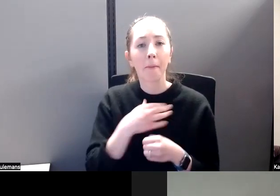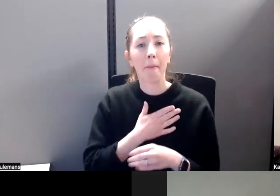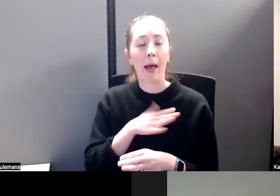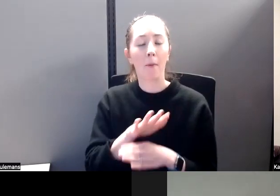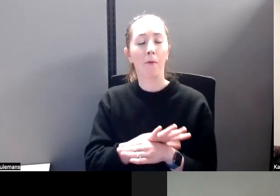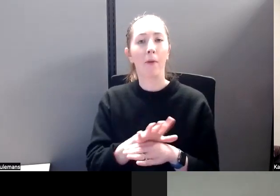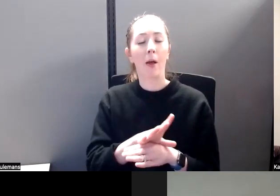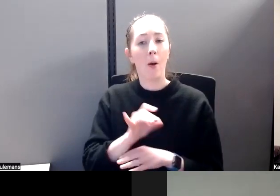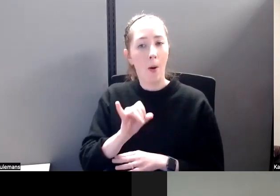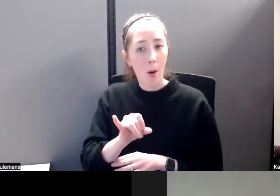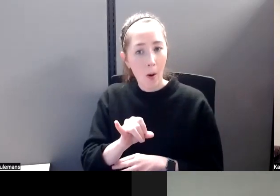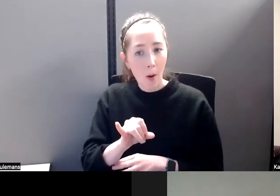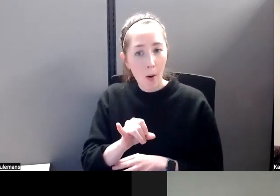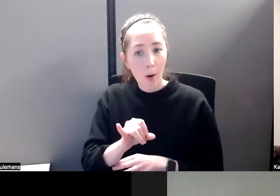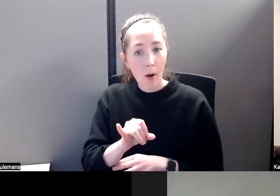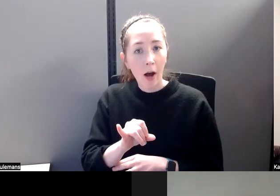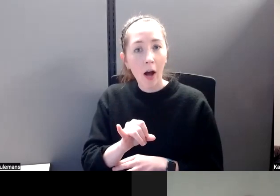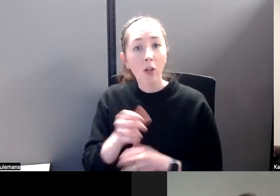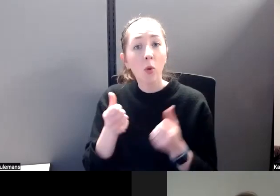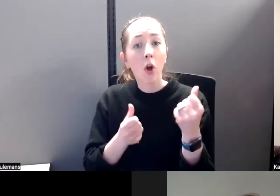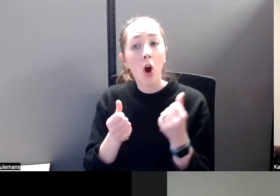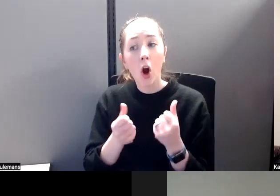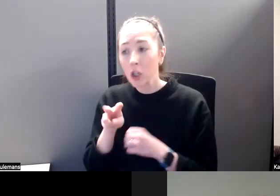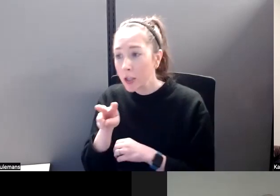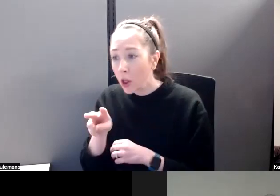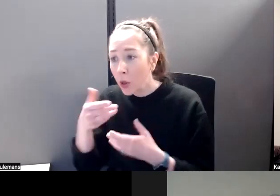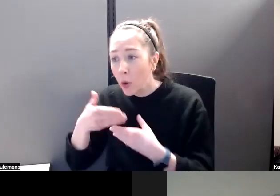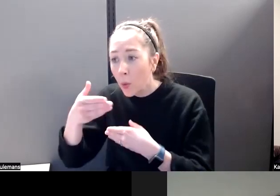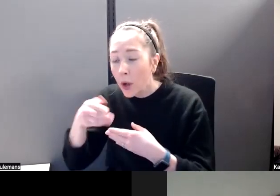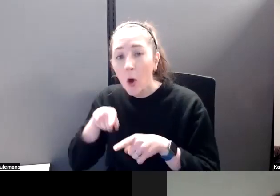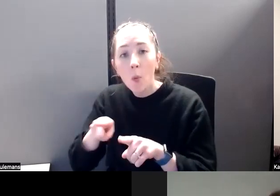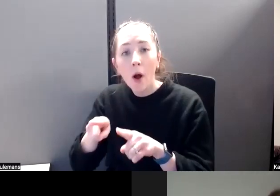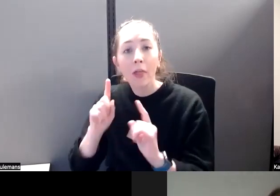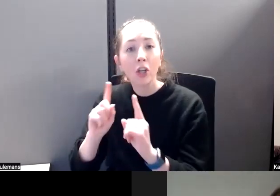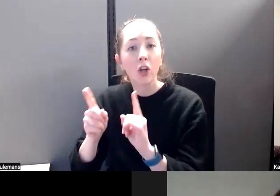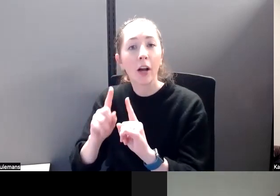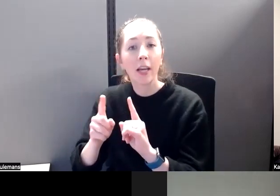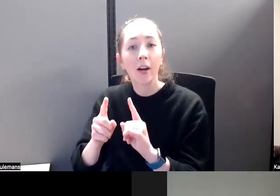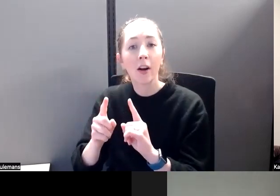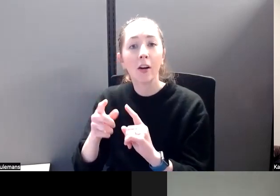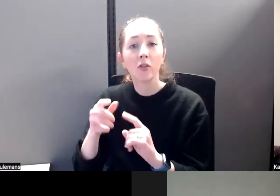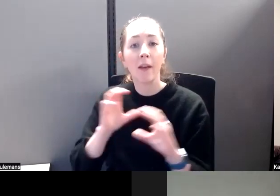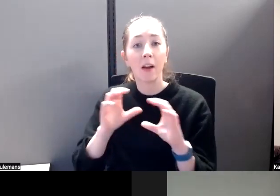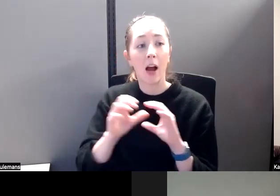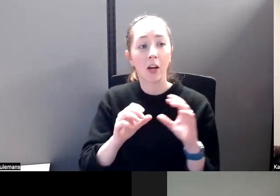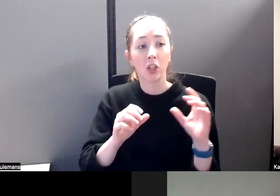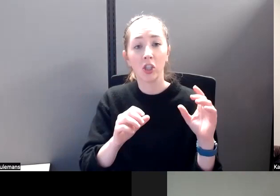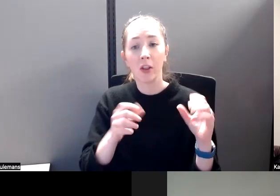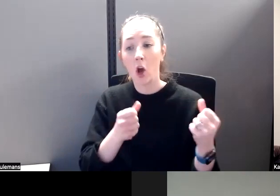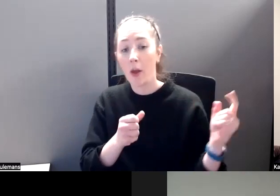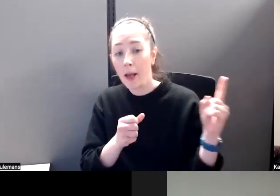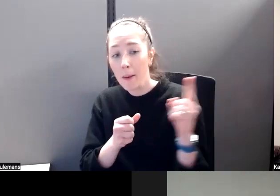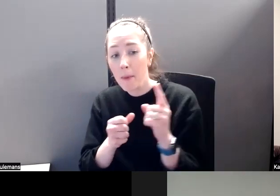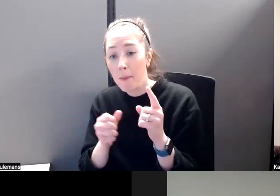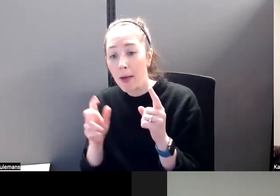Oh, they can look through the cars when they talk. They can have this conversation where they come up through the car and under the car. And it made